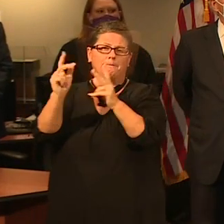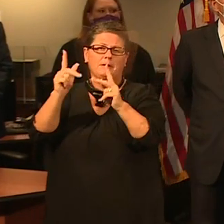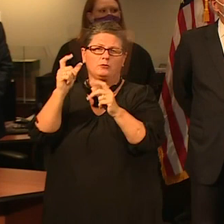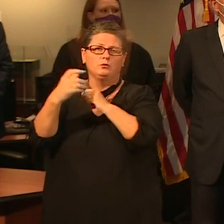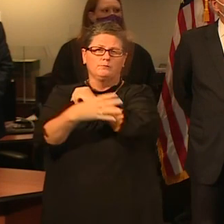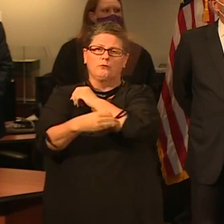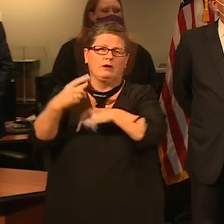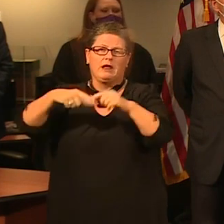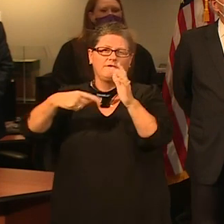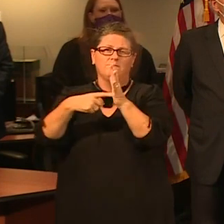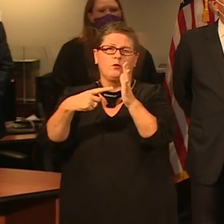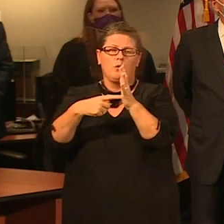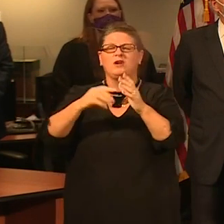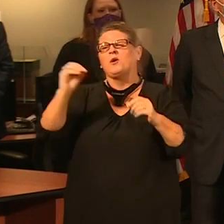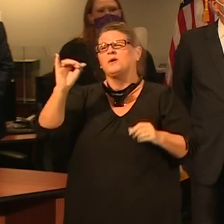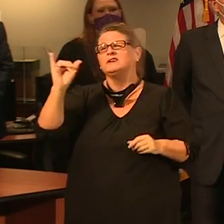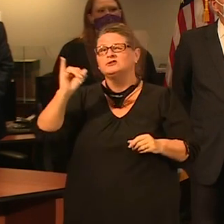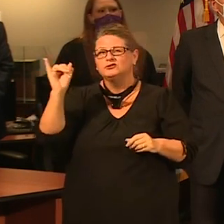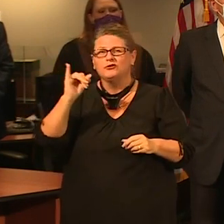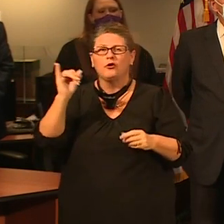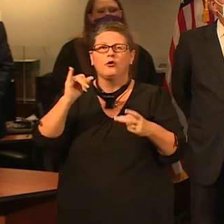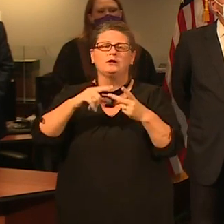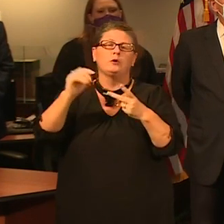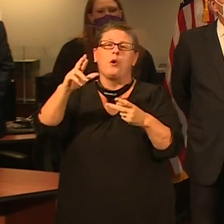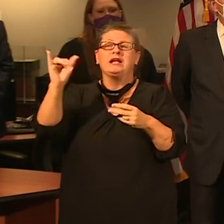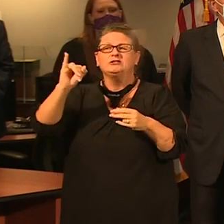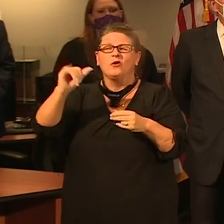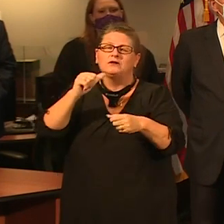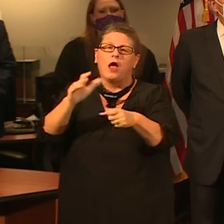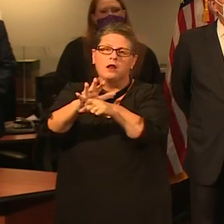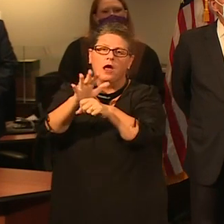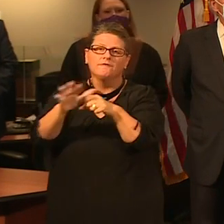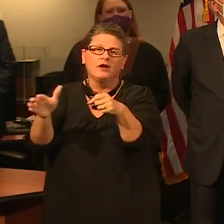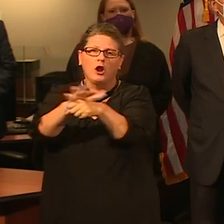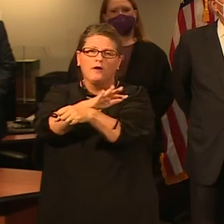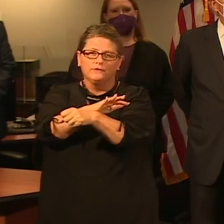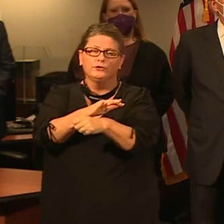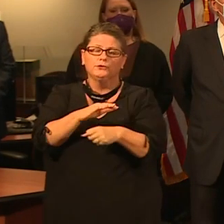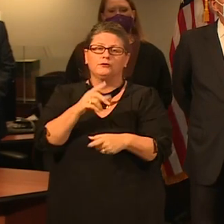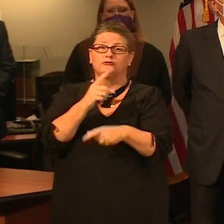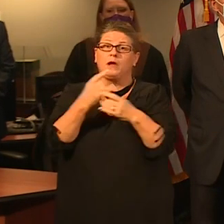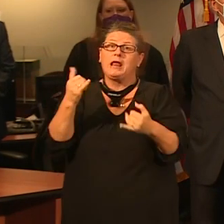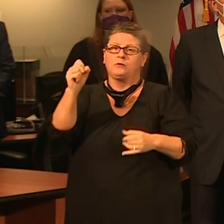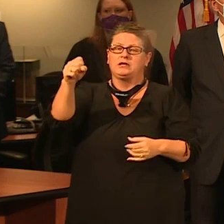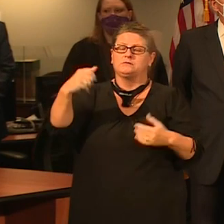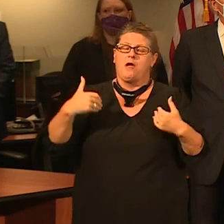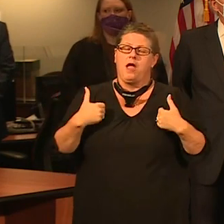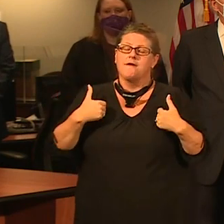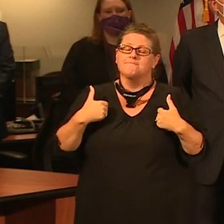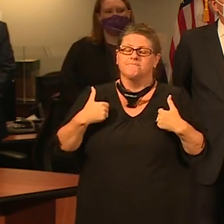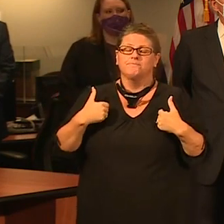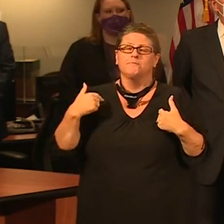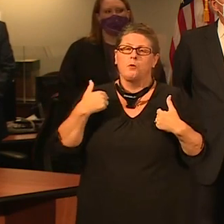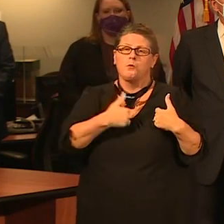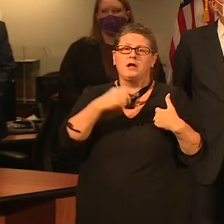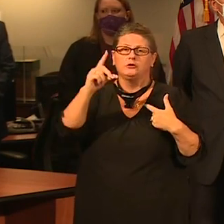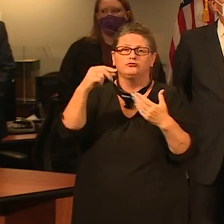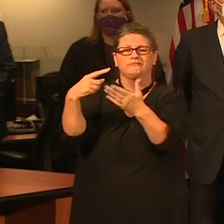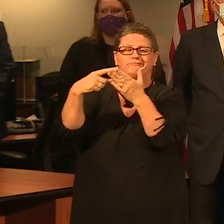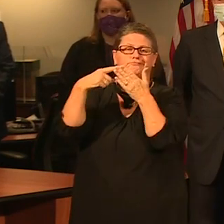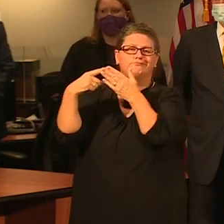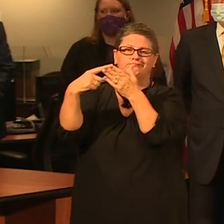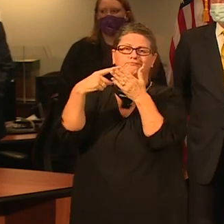populations that either don't have insurance or they're underinsured. And so at this moment in time, yes, those considerations are being taken